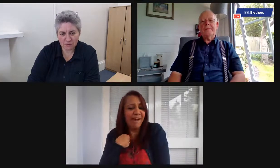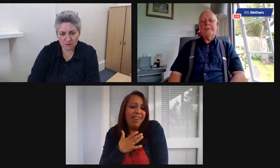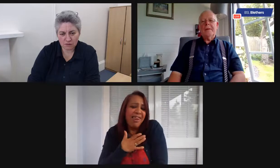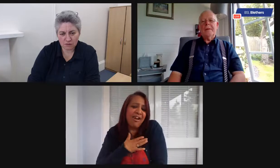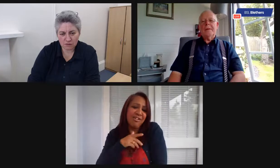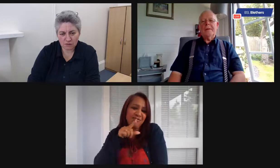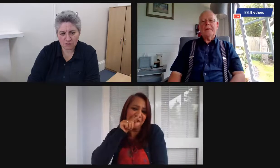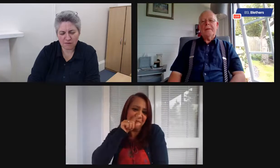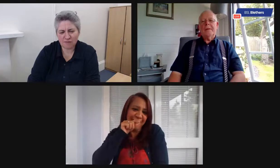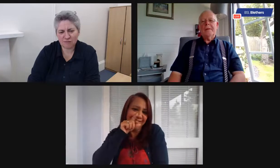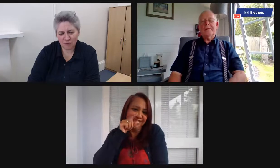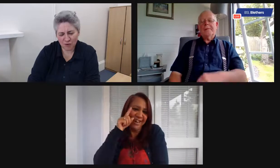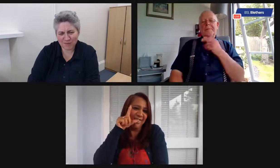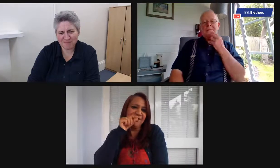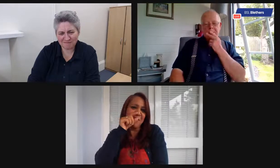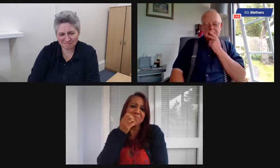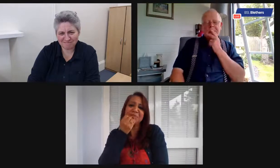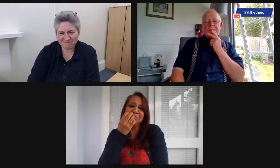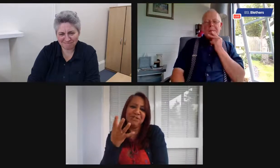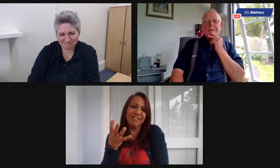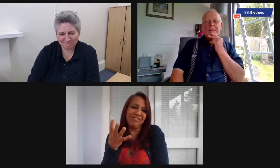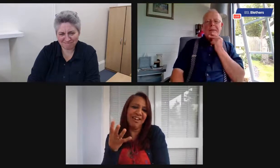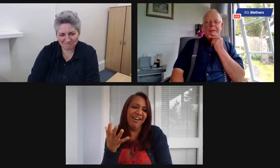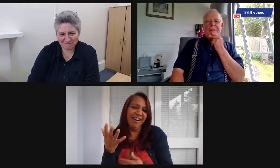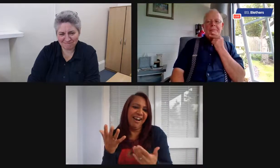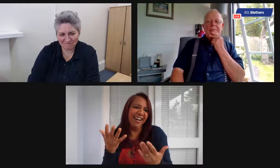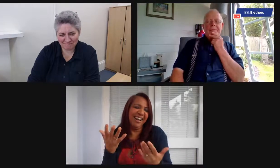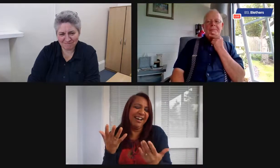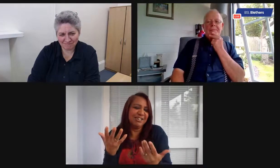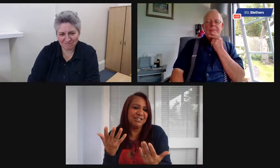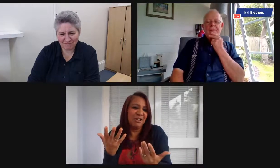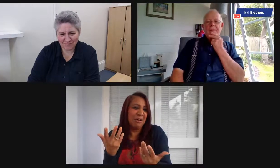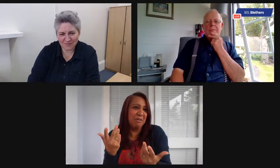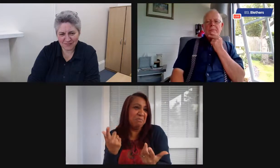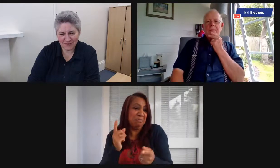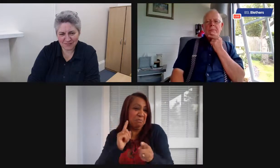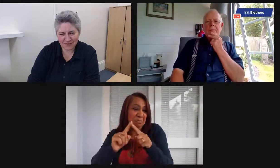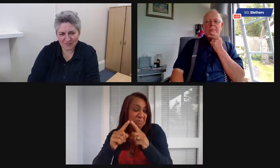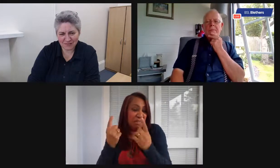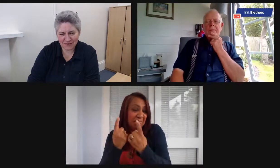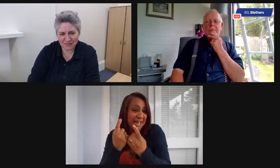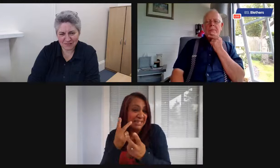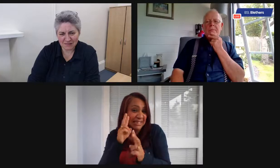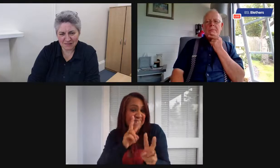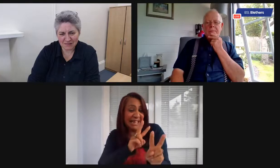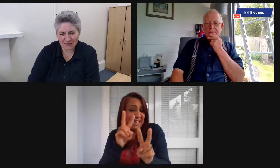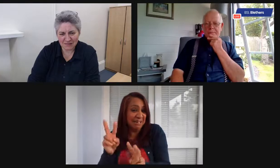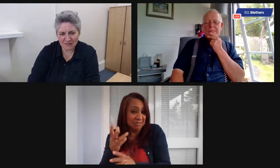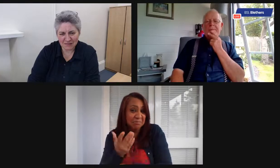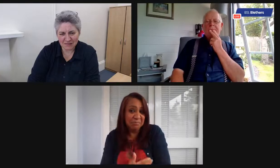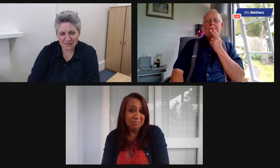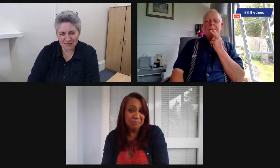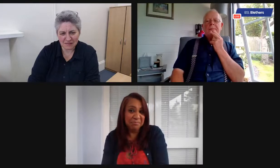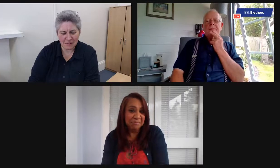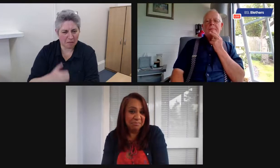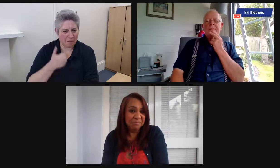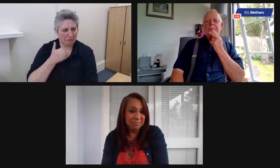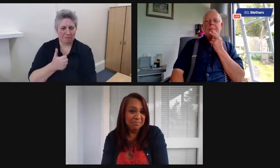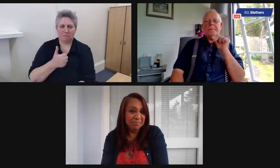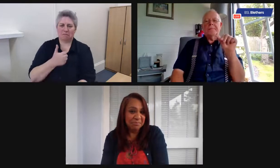my brain into looking at different places. So looking down low for other things, but also particularly